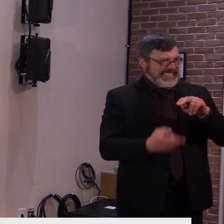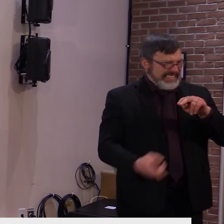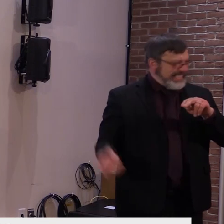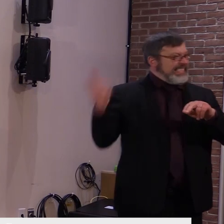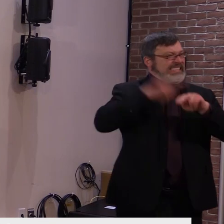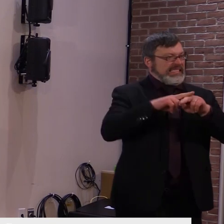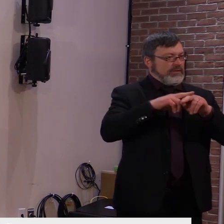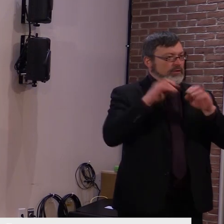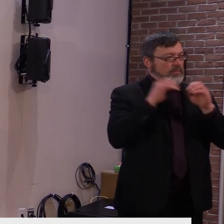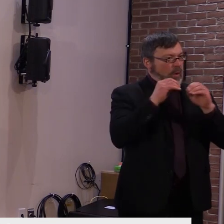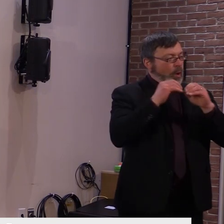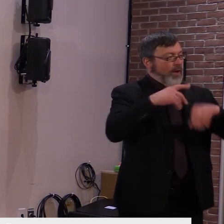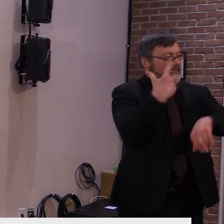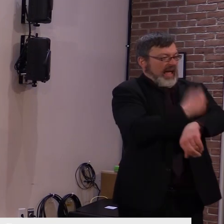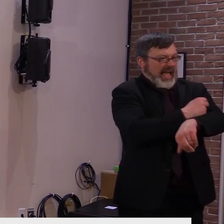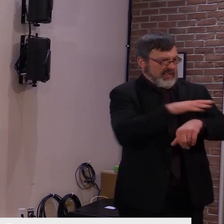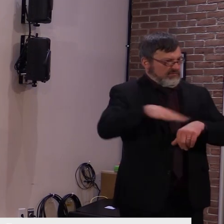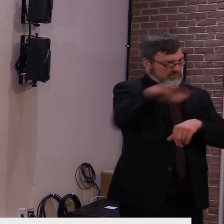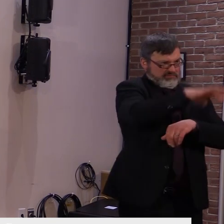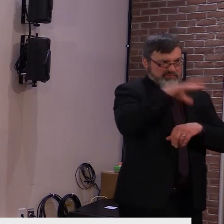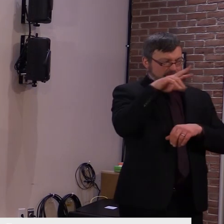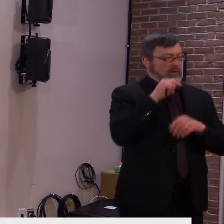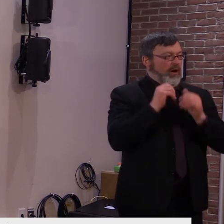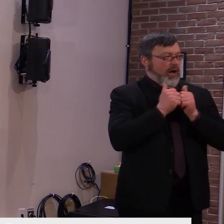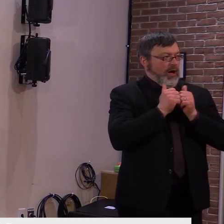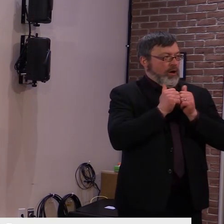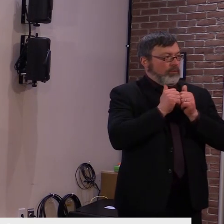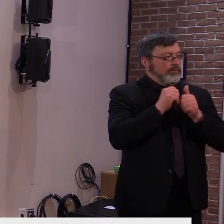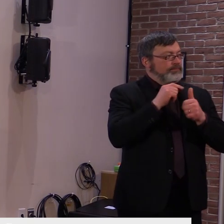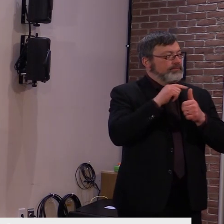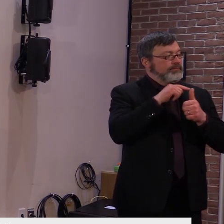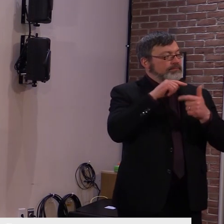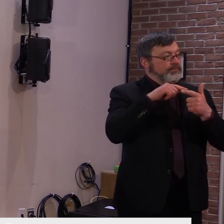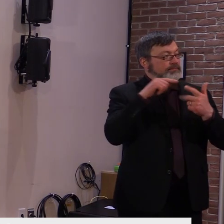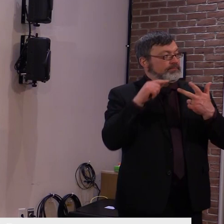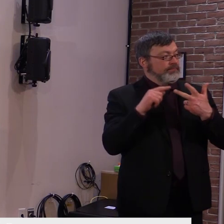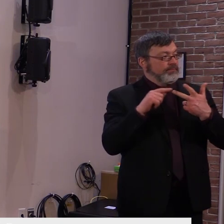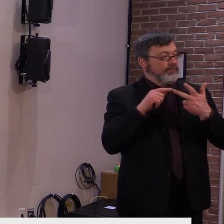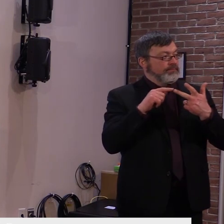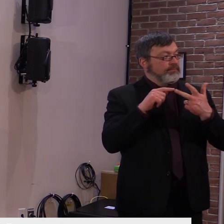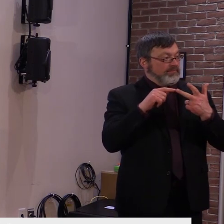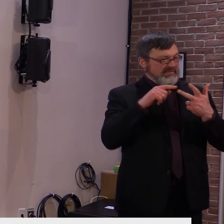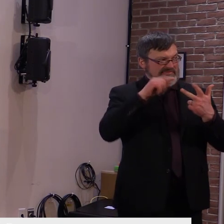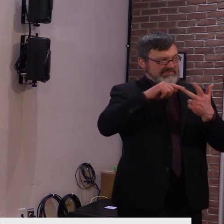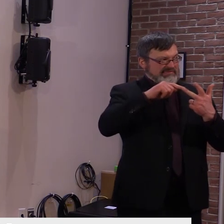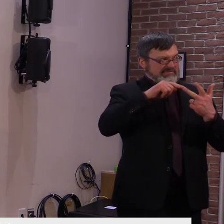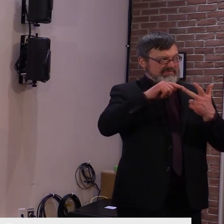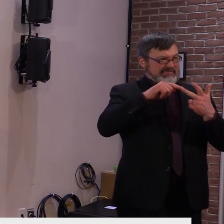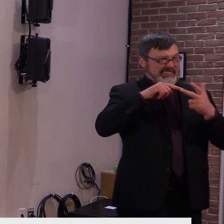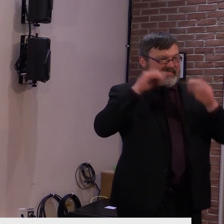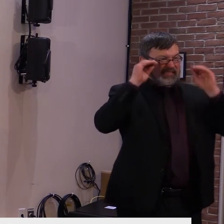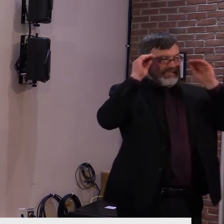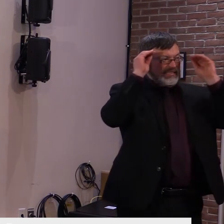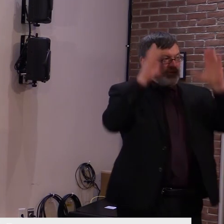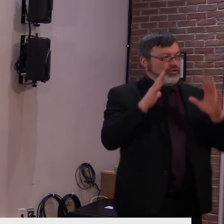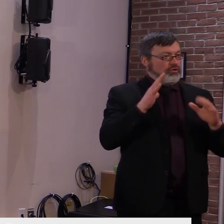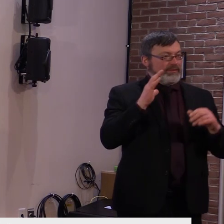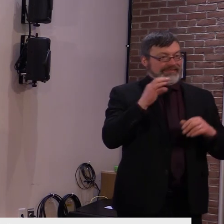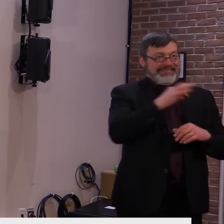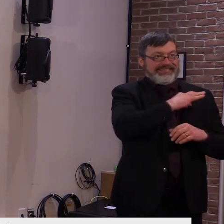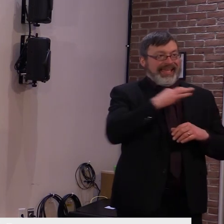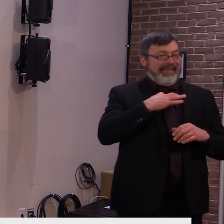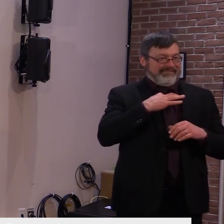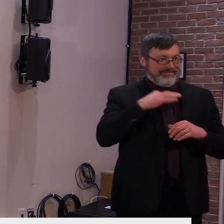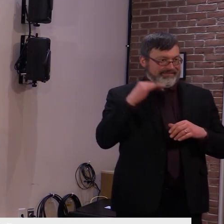information on the vaccination efforts that will begin on Monday, March 8th for teachers and staff in schools and childcare centers, public